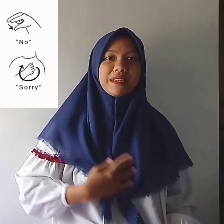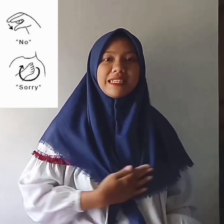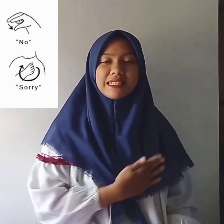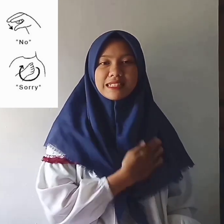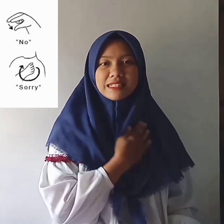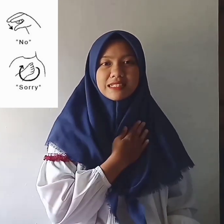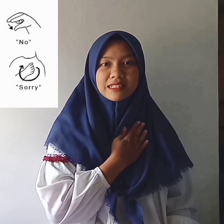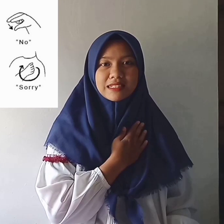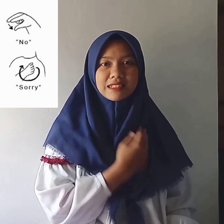Please